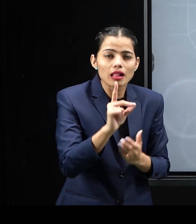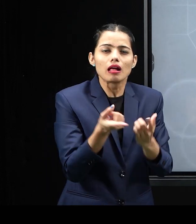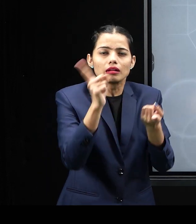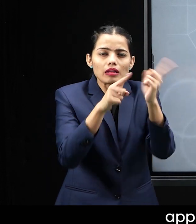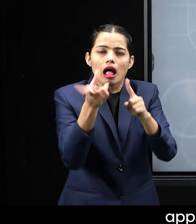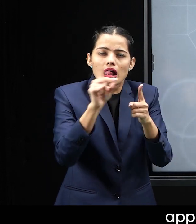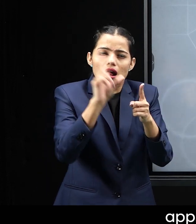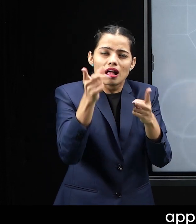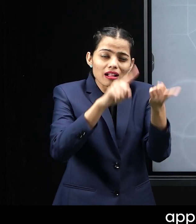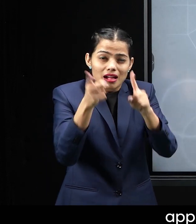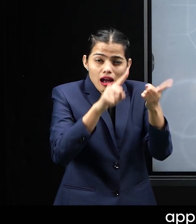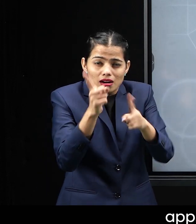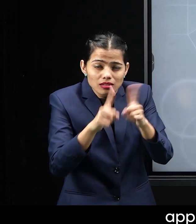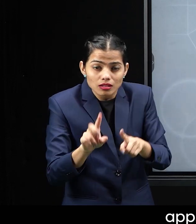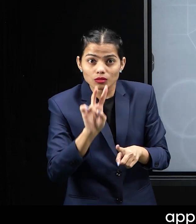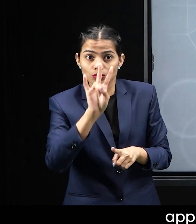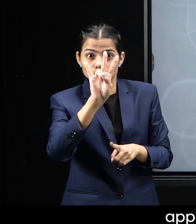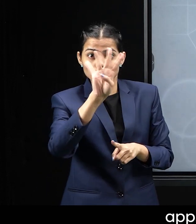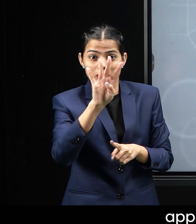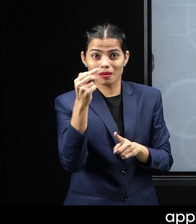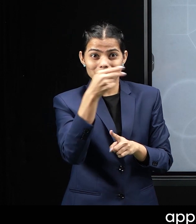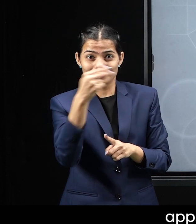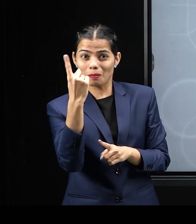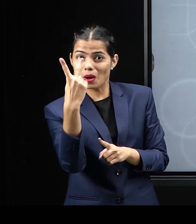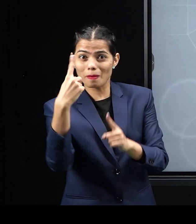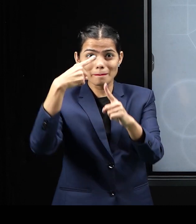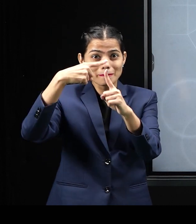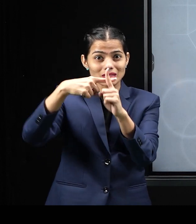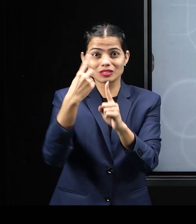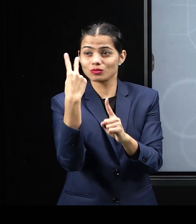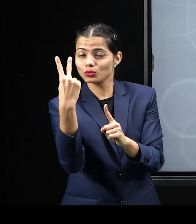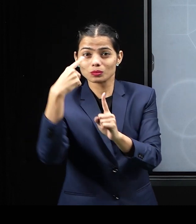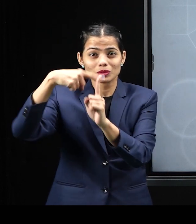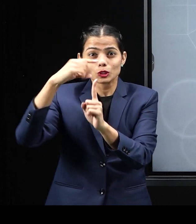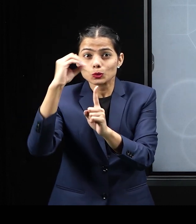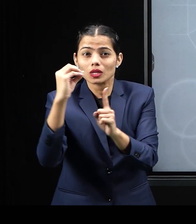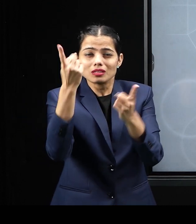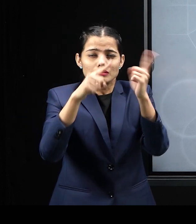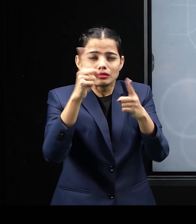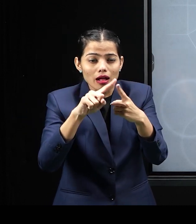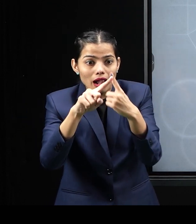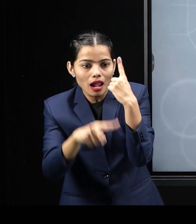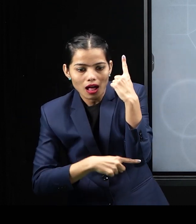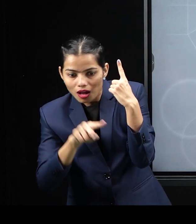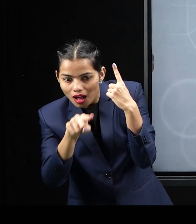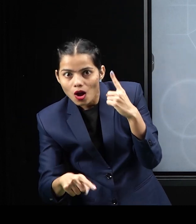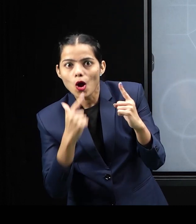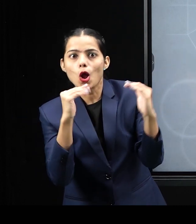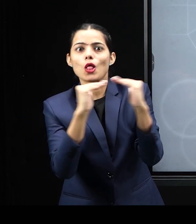Again, applying Euclid's division algorithm, 24 is equal to 12 into 2 plus 0.